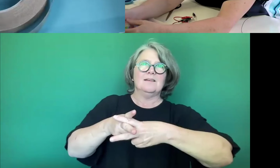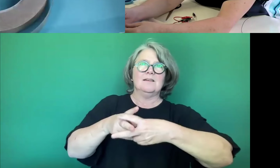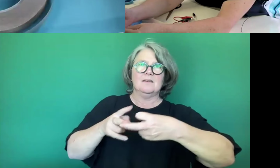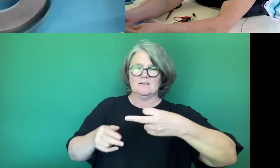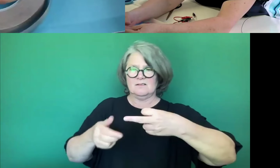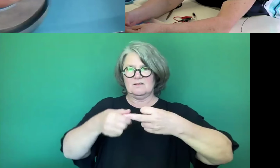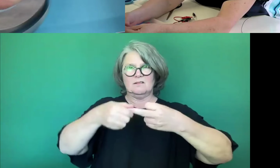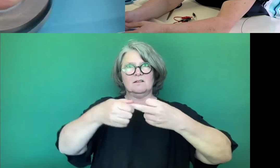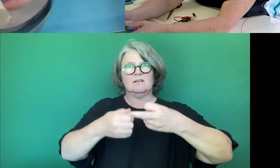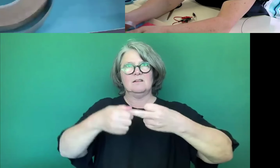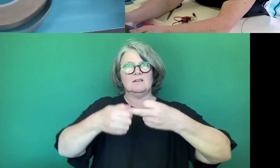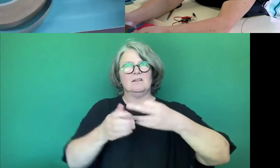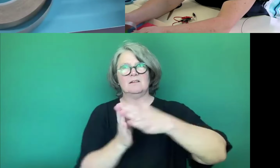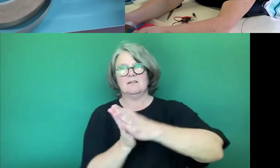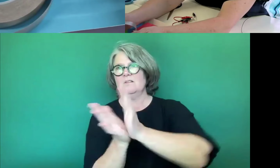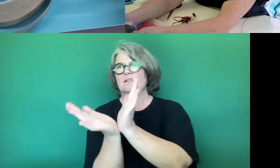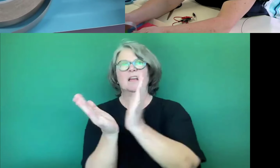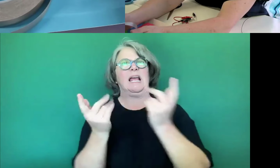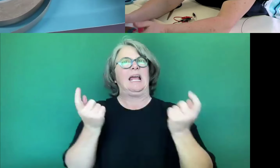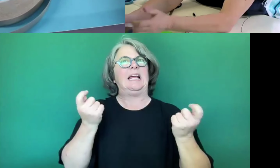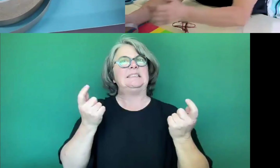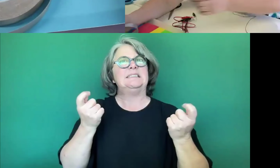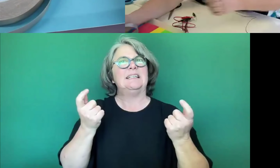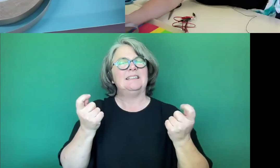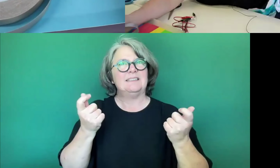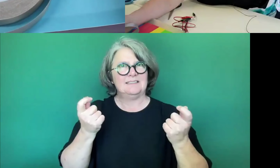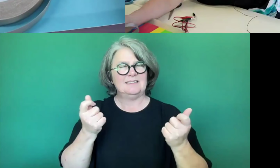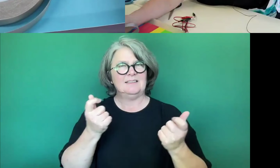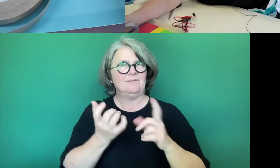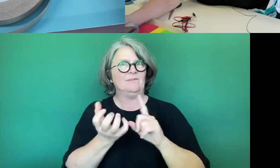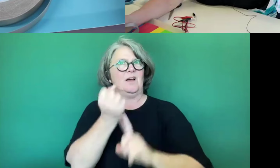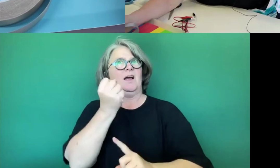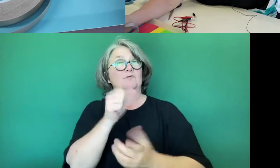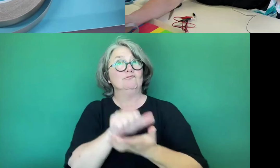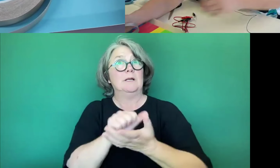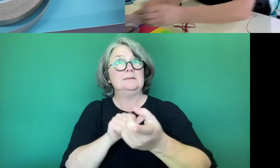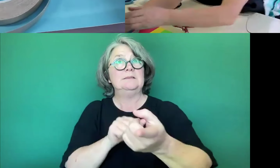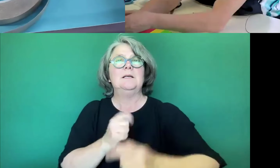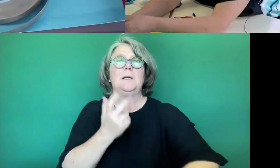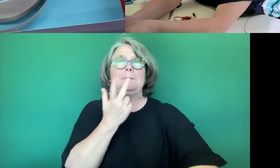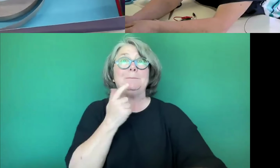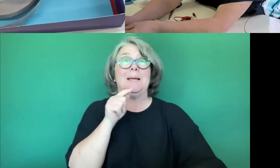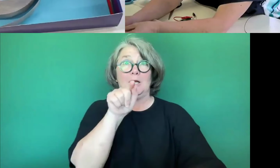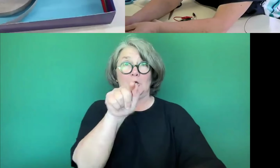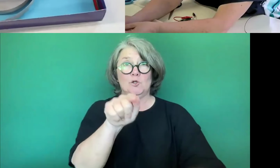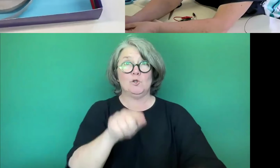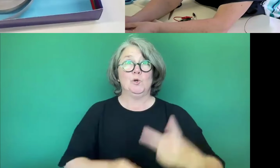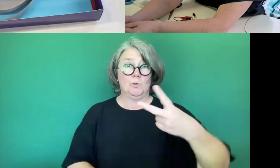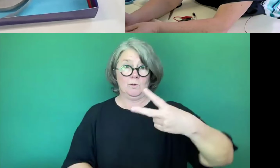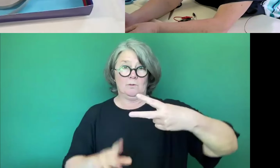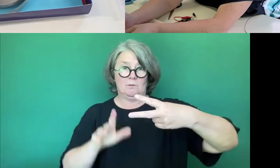never have to find the end of it again. If you cut the